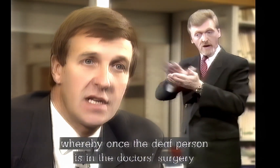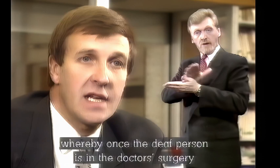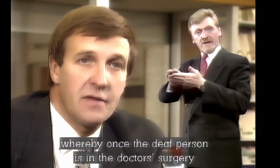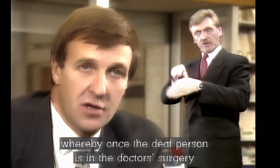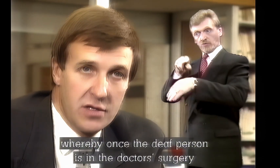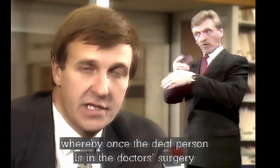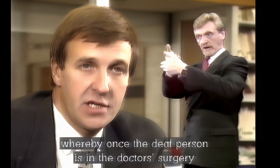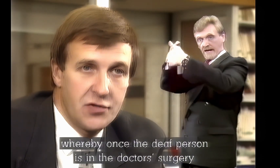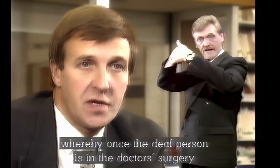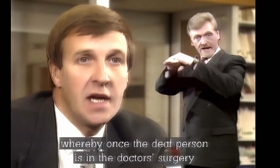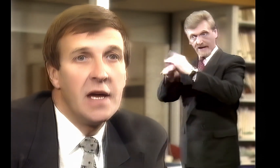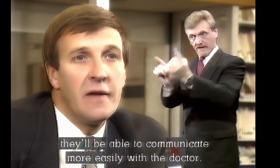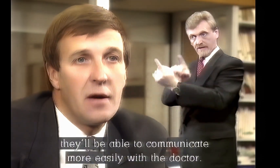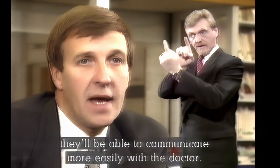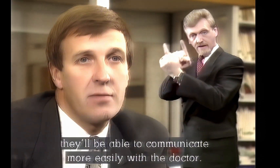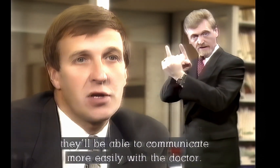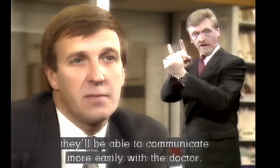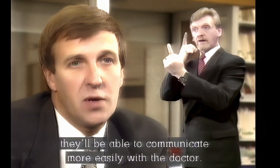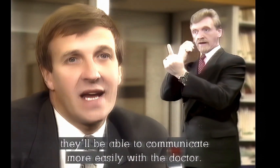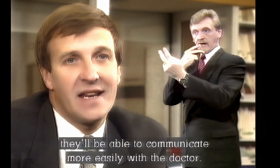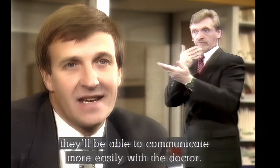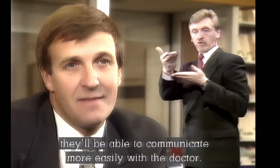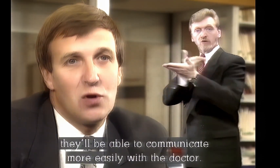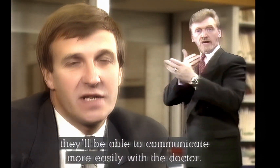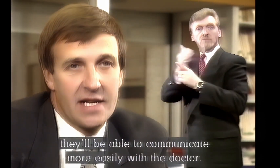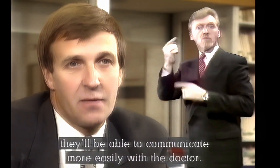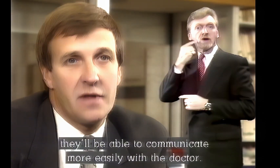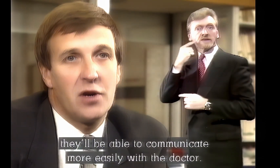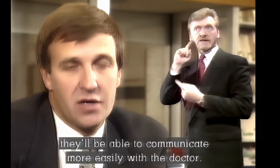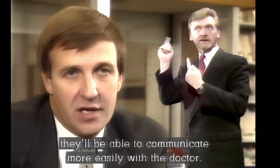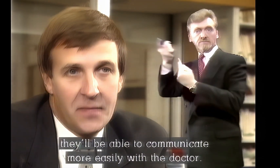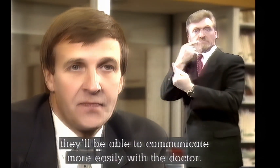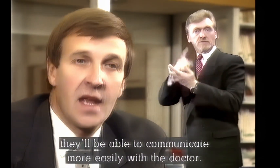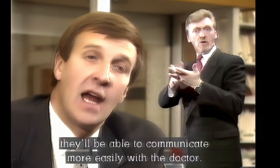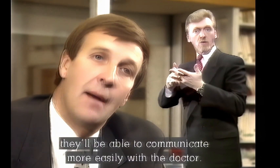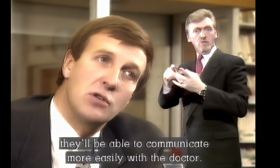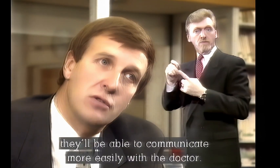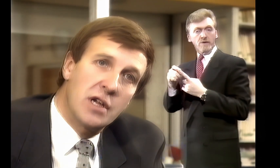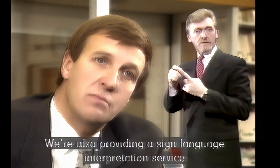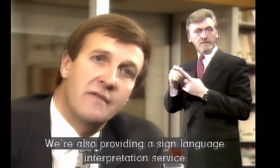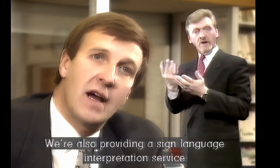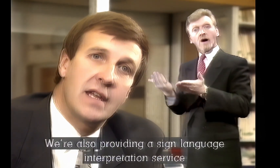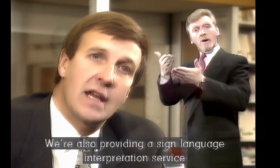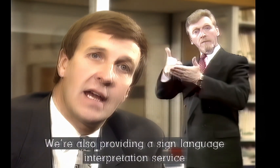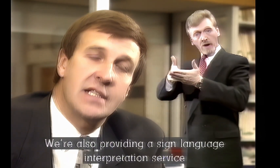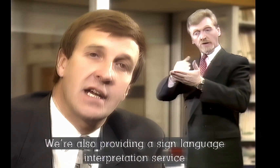in the doctor's surgery, they'll be able to communicate more easily with the doctor. And we're also providing a sign